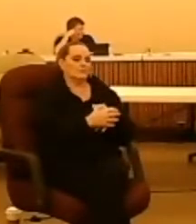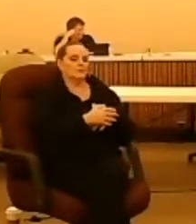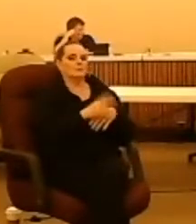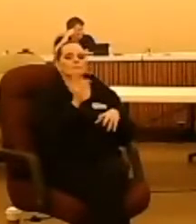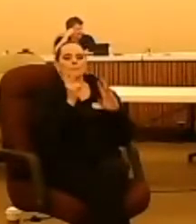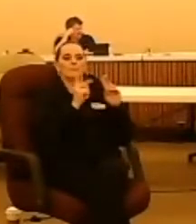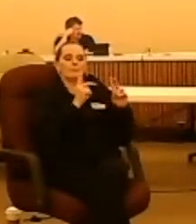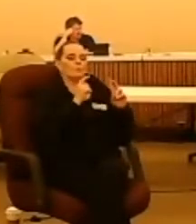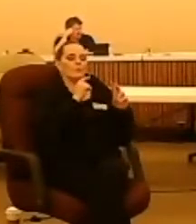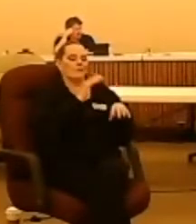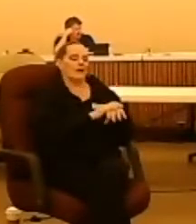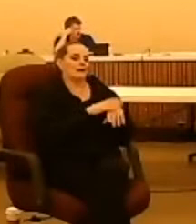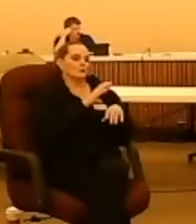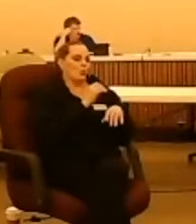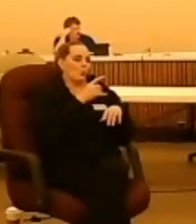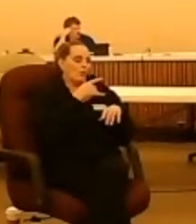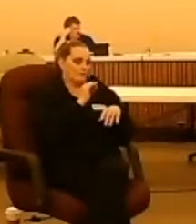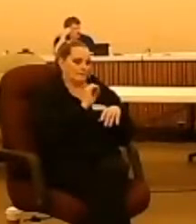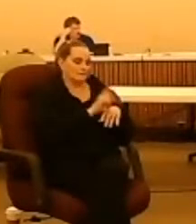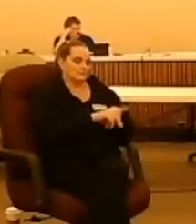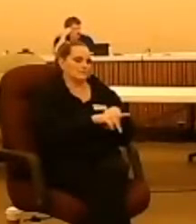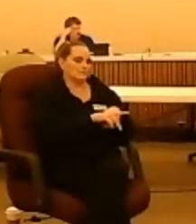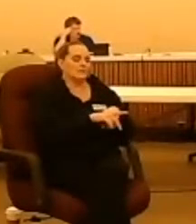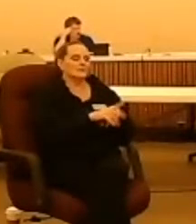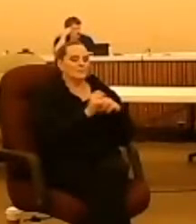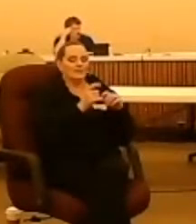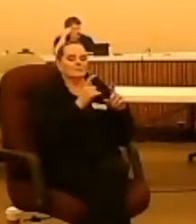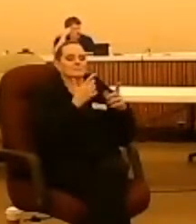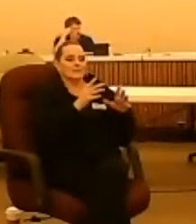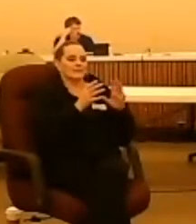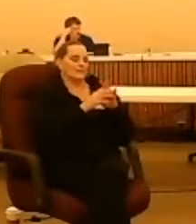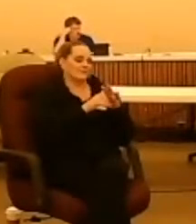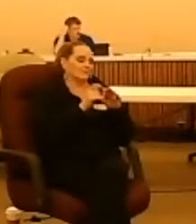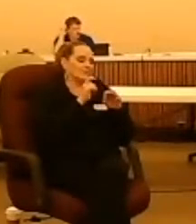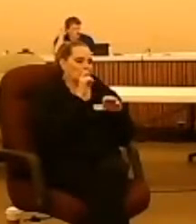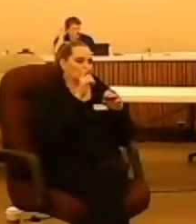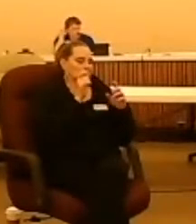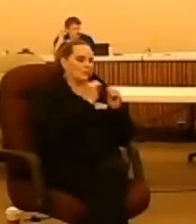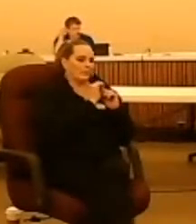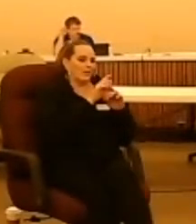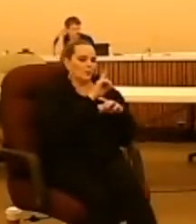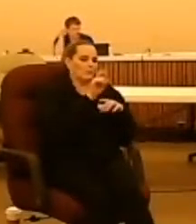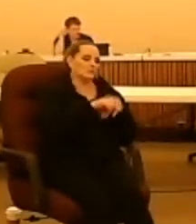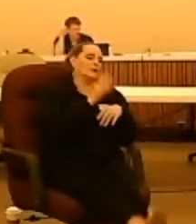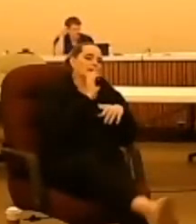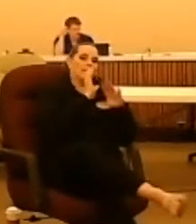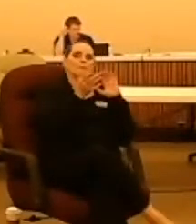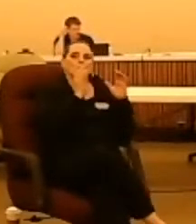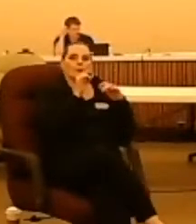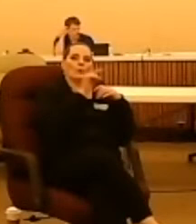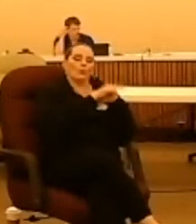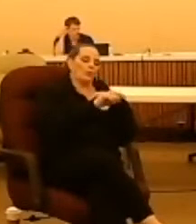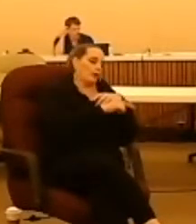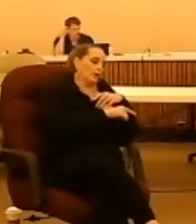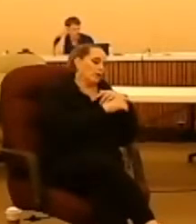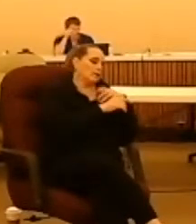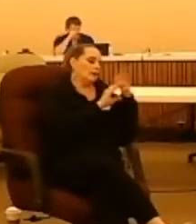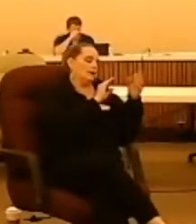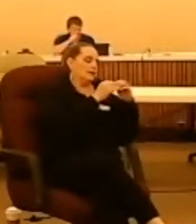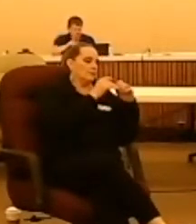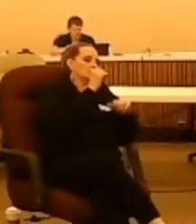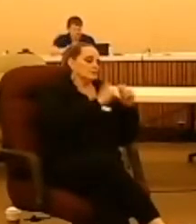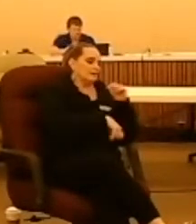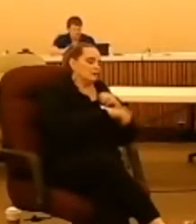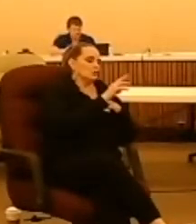the shuttle, you know, so like I said, but there is no question, if you look at their numbers per unit and